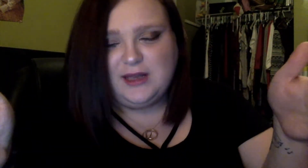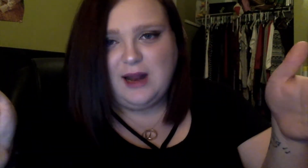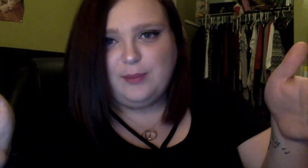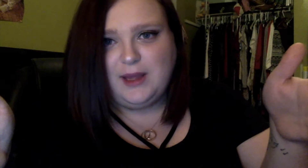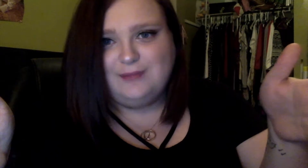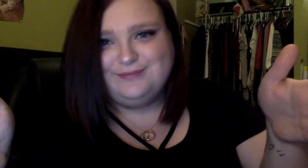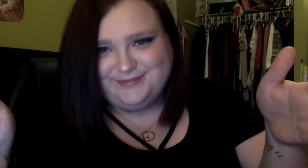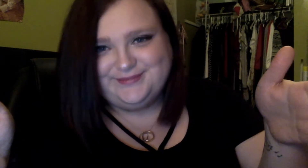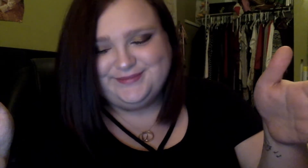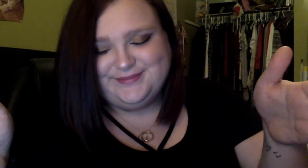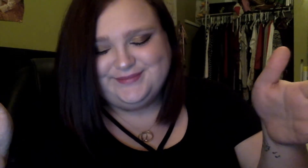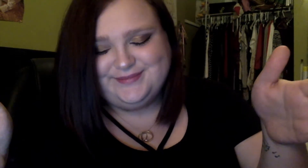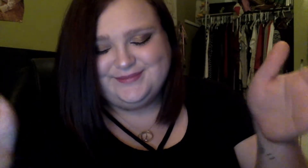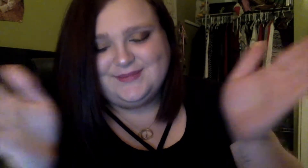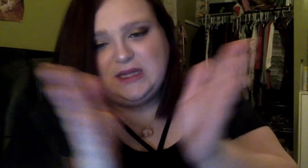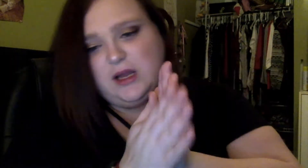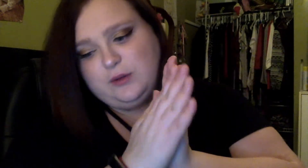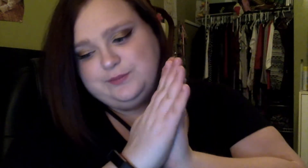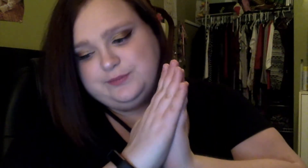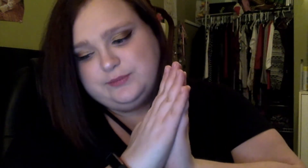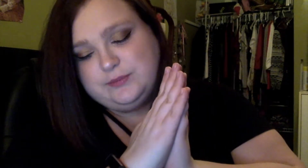same thing. So